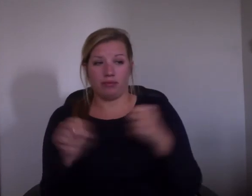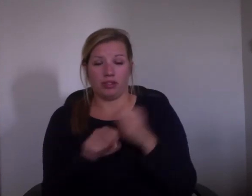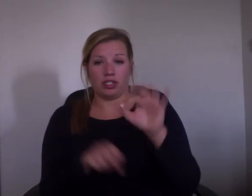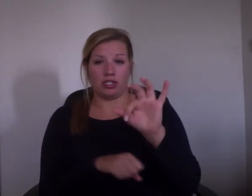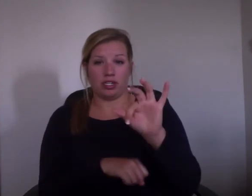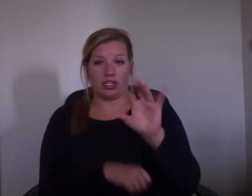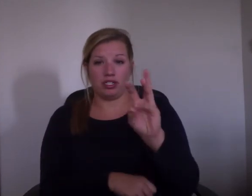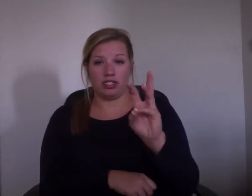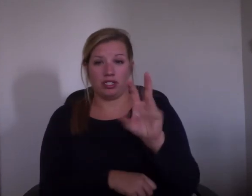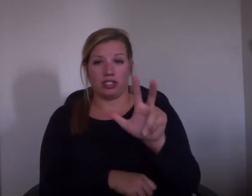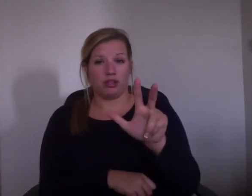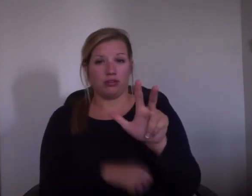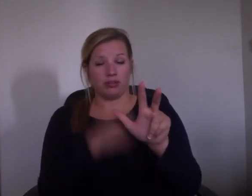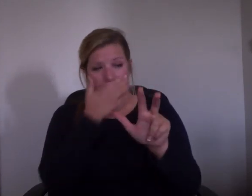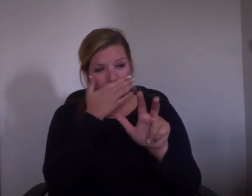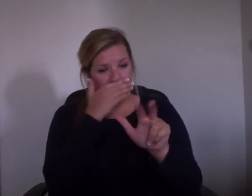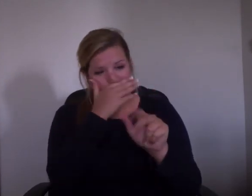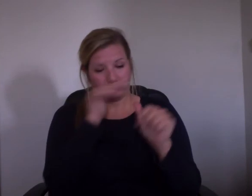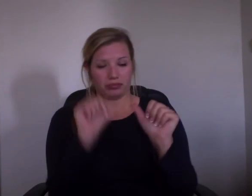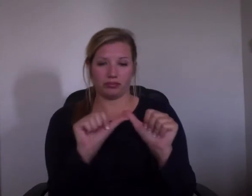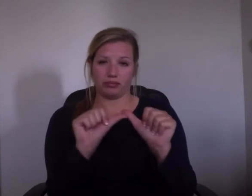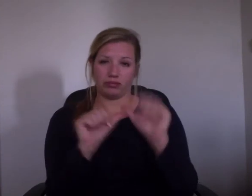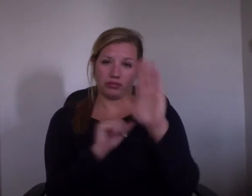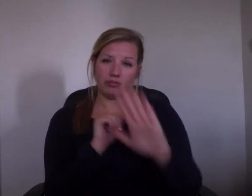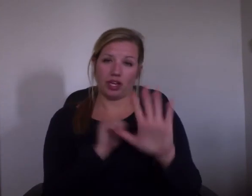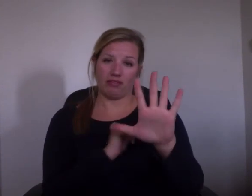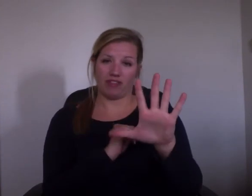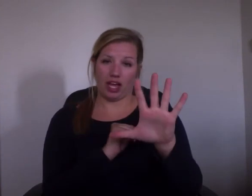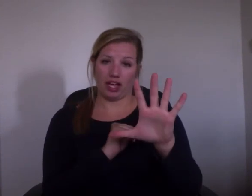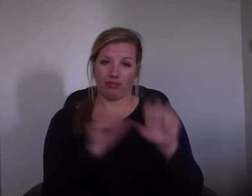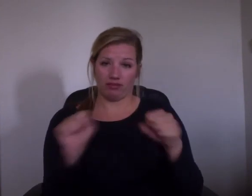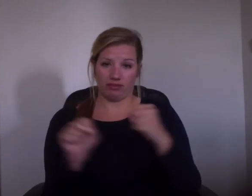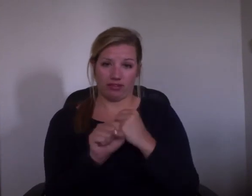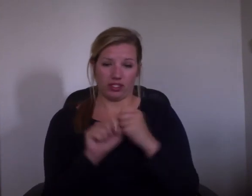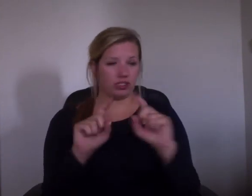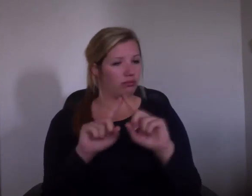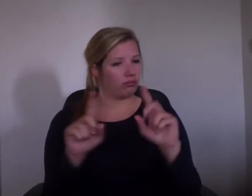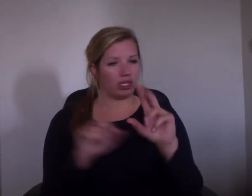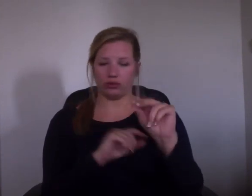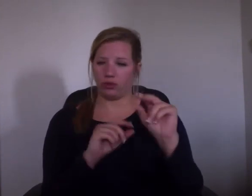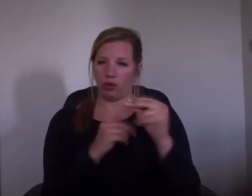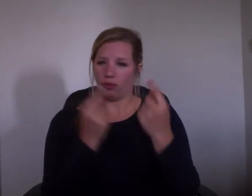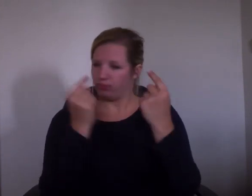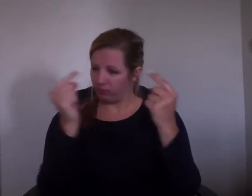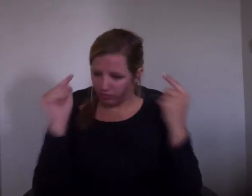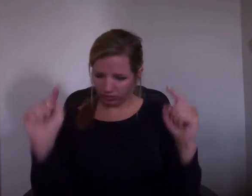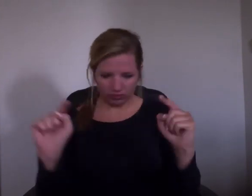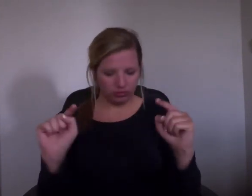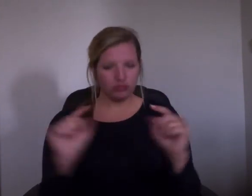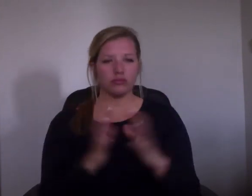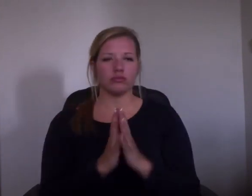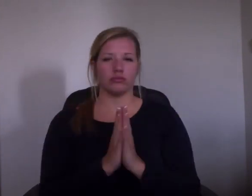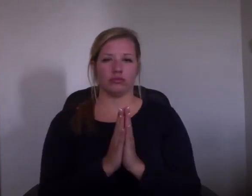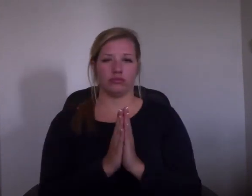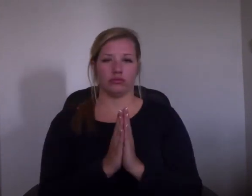on for about 5 years there, but to no avail, and it was not successful in bringing the